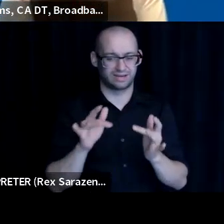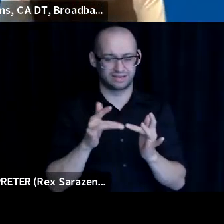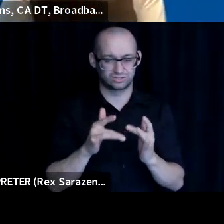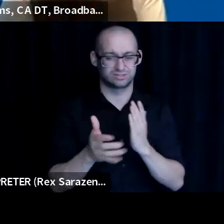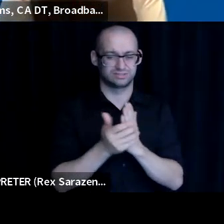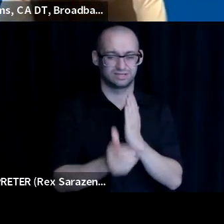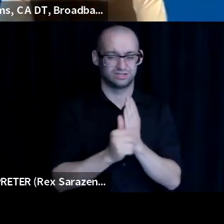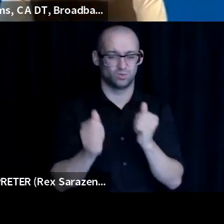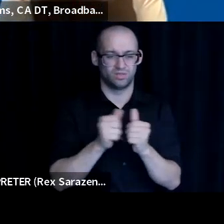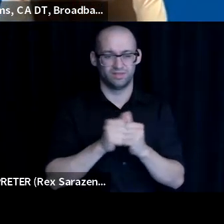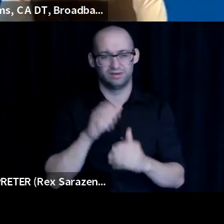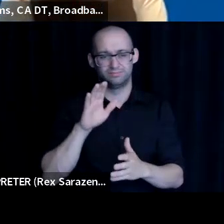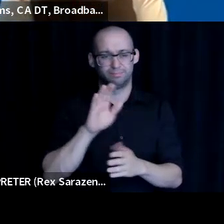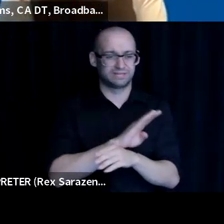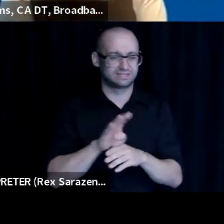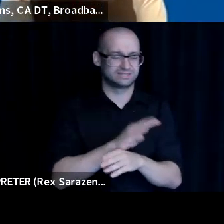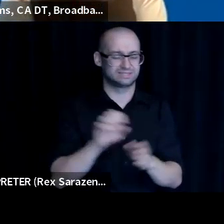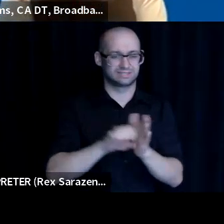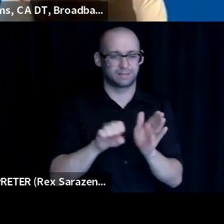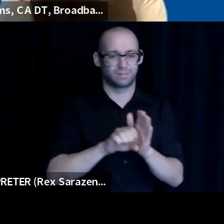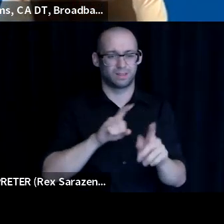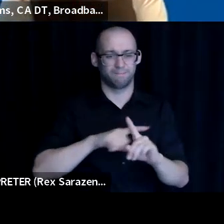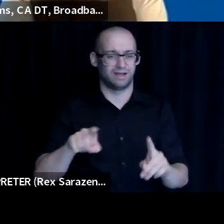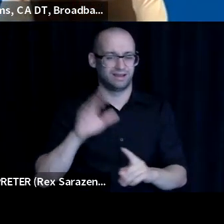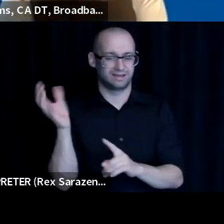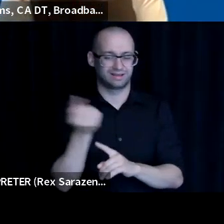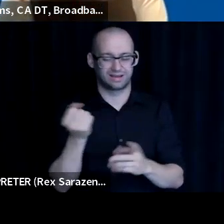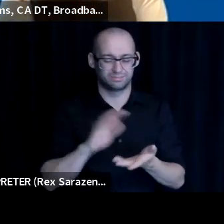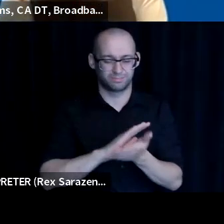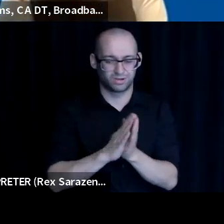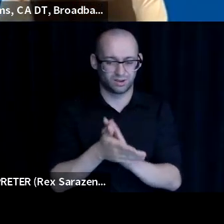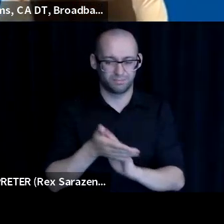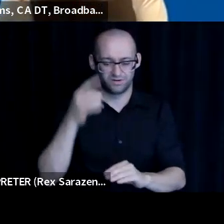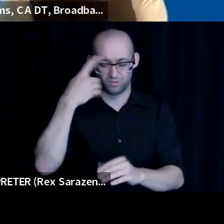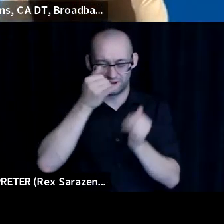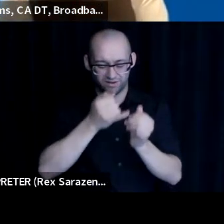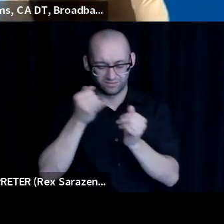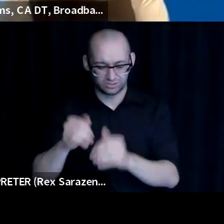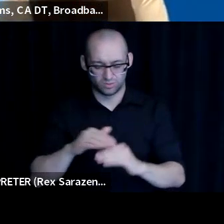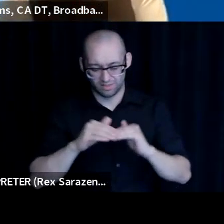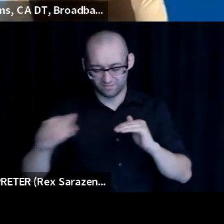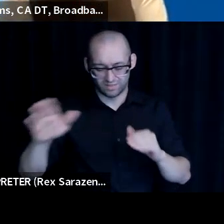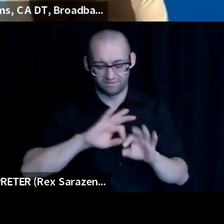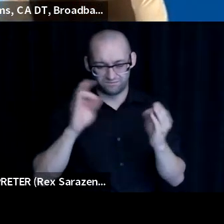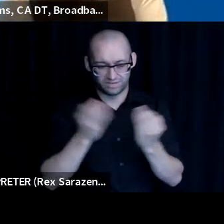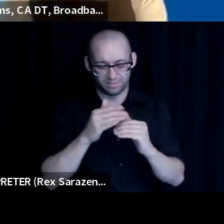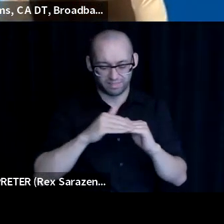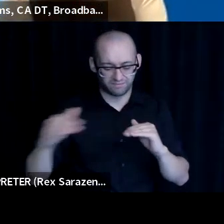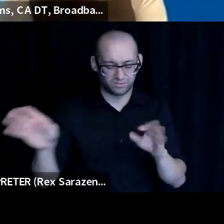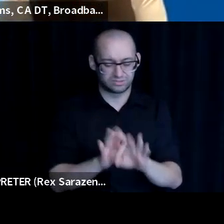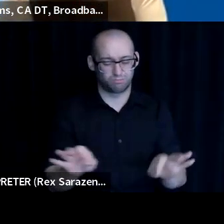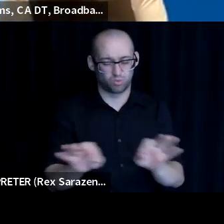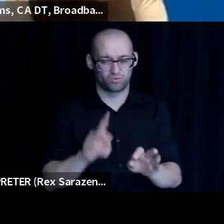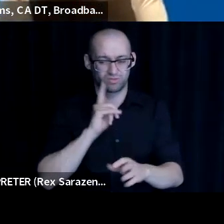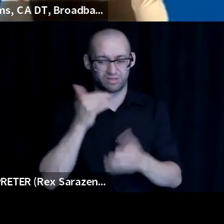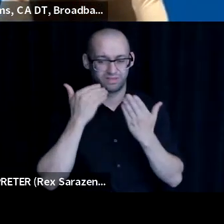maybe corporate or enterprise way, but getting it down to the individual level and the family level. So really want to thank you for